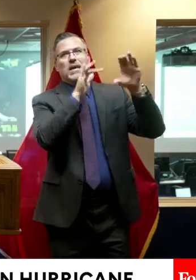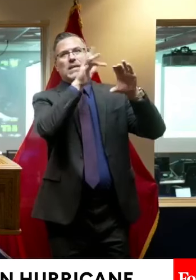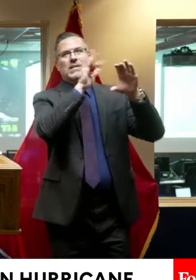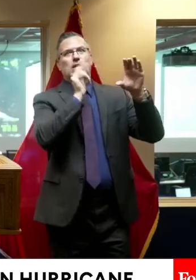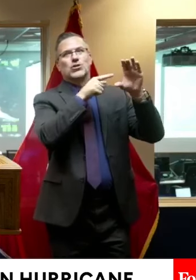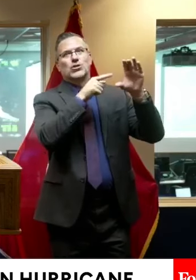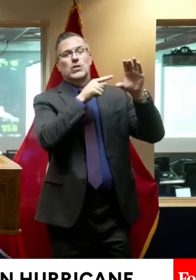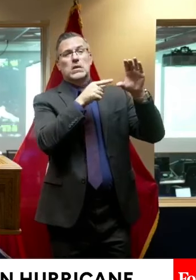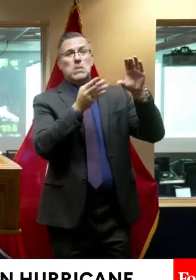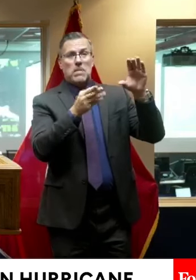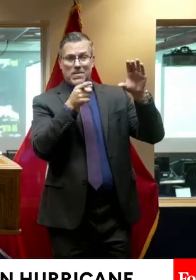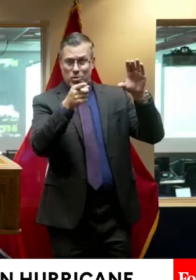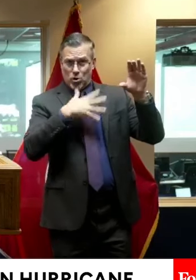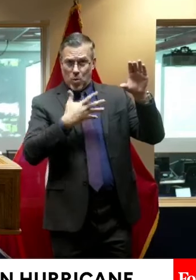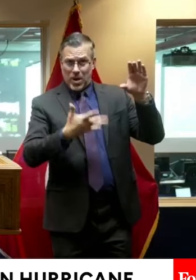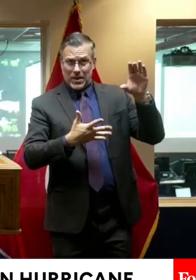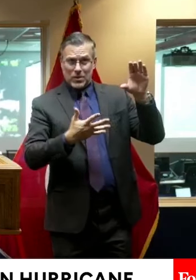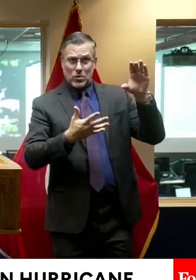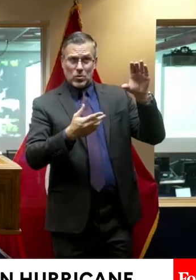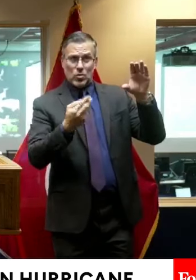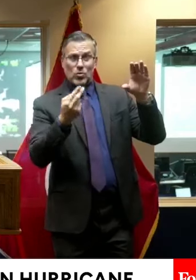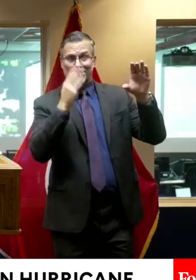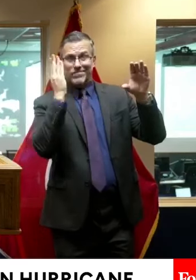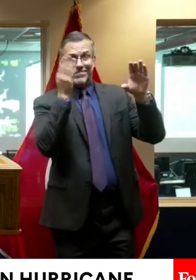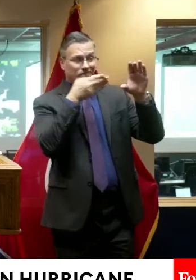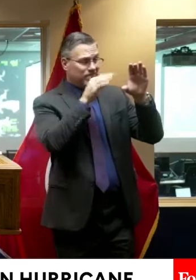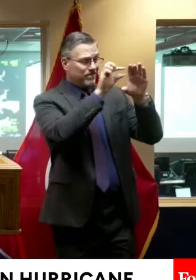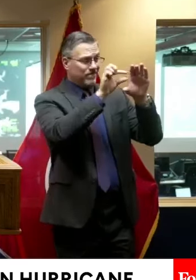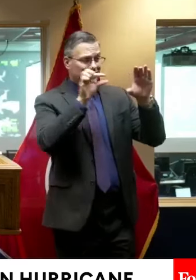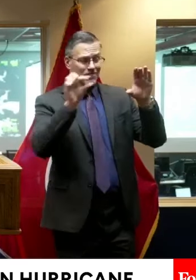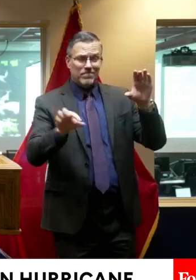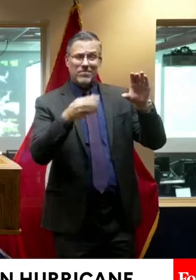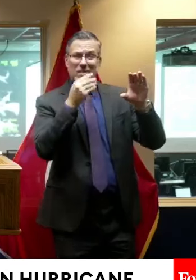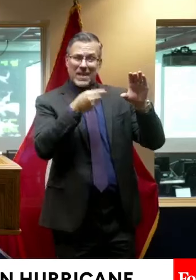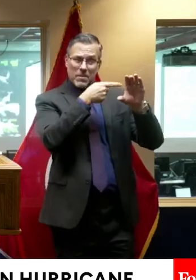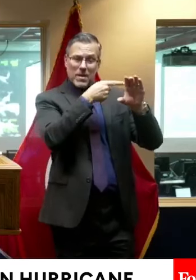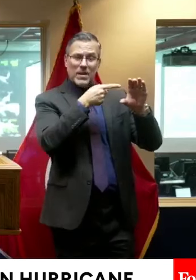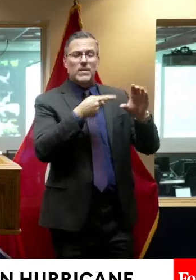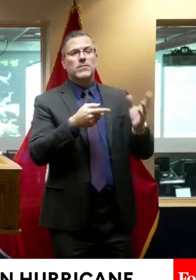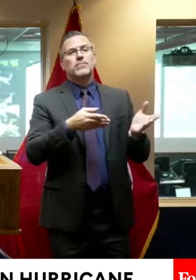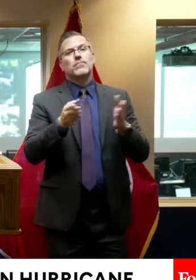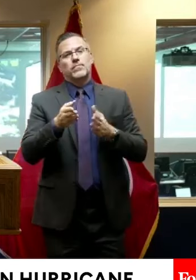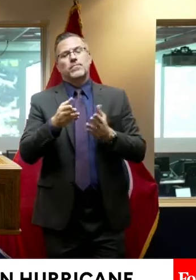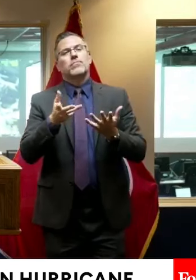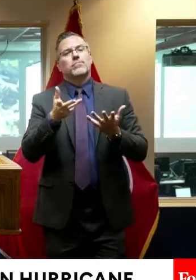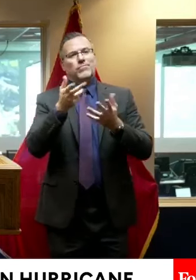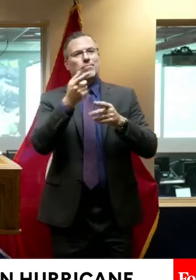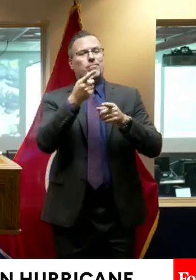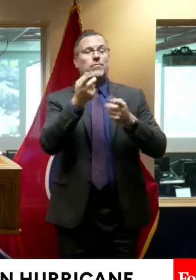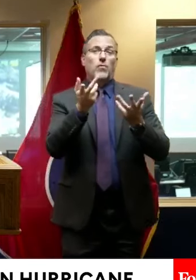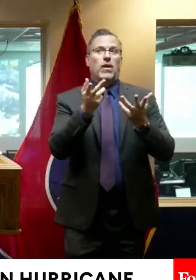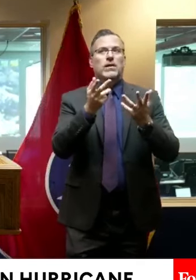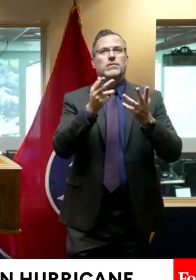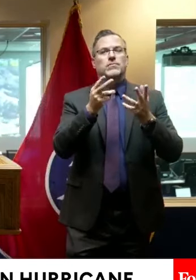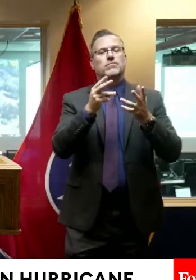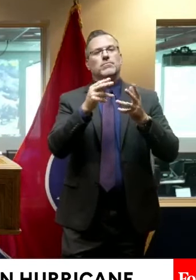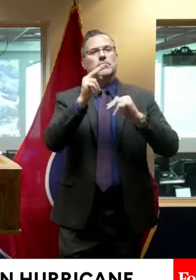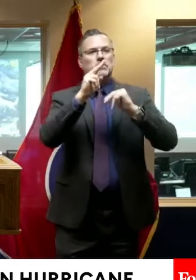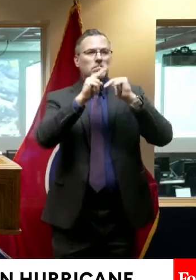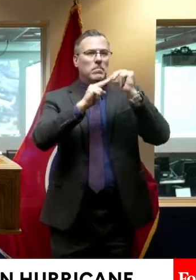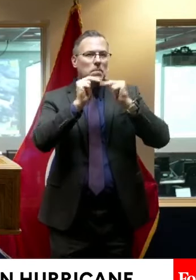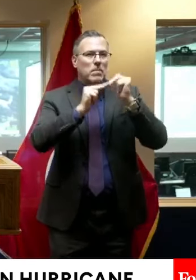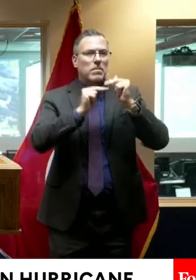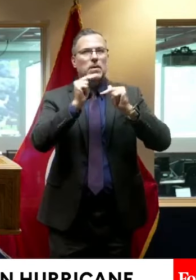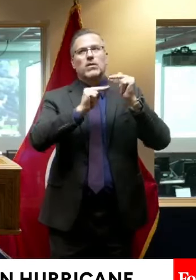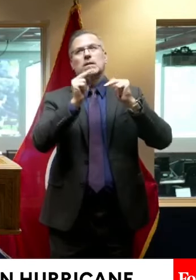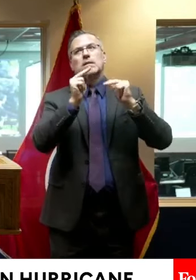immediate needs or for some of these public infrastructure needs? Yeah, I think public infrastructure is obviously a very crucial investment